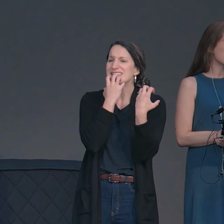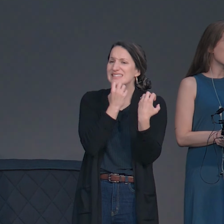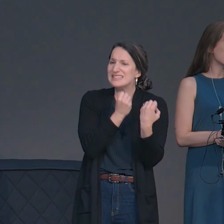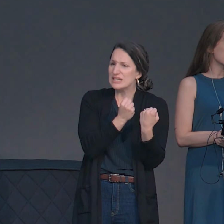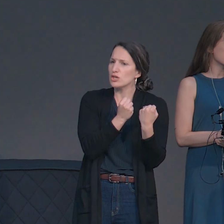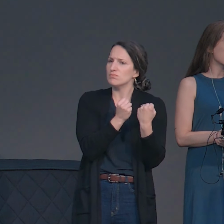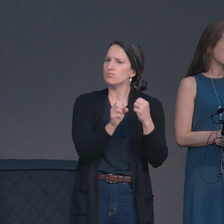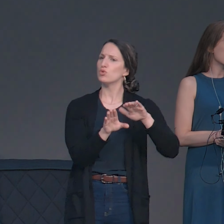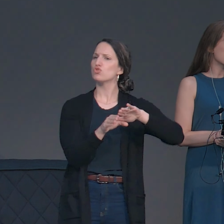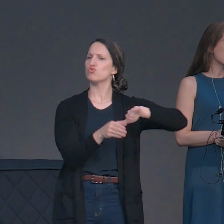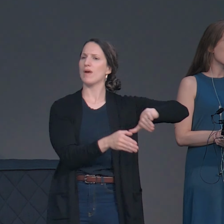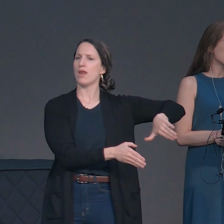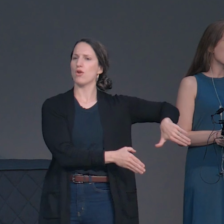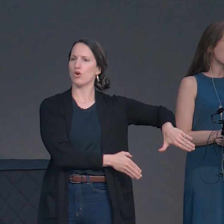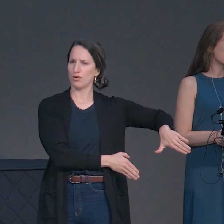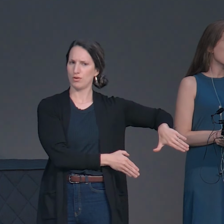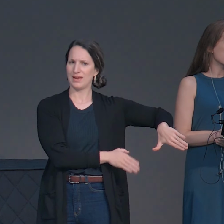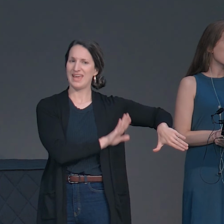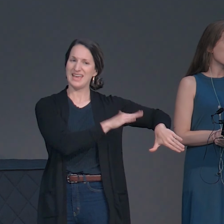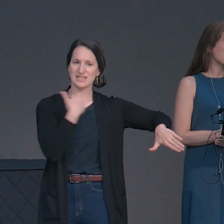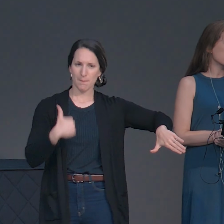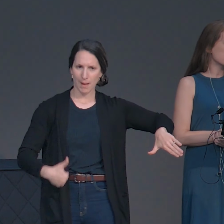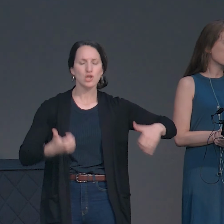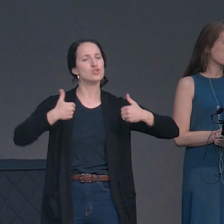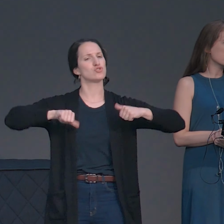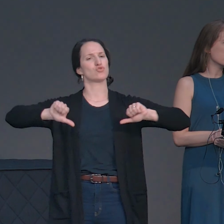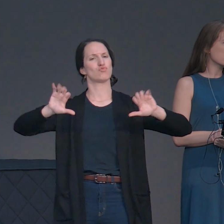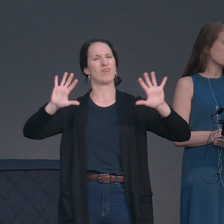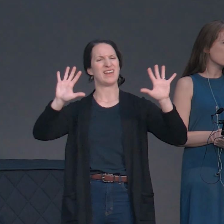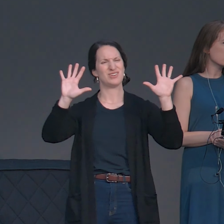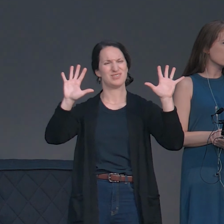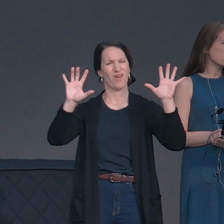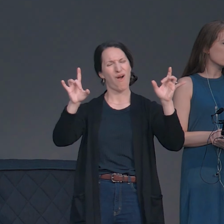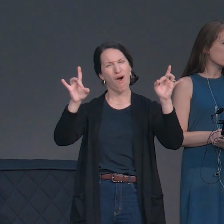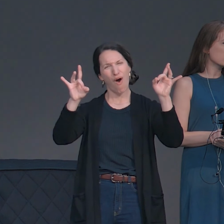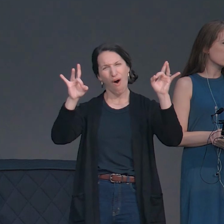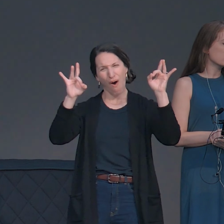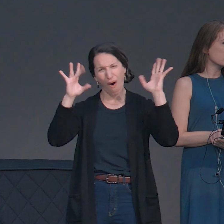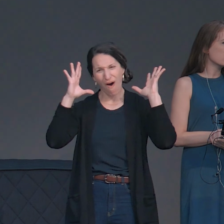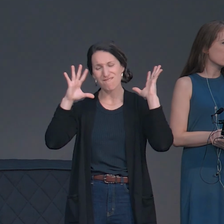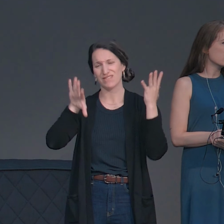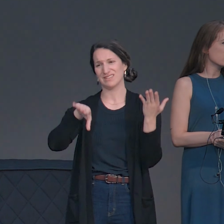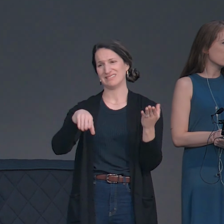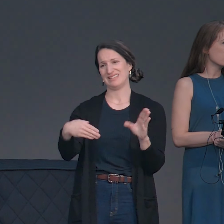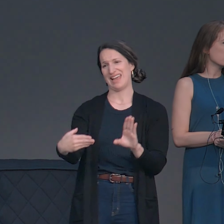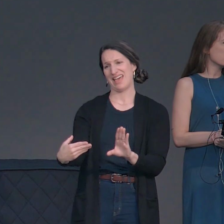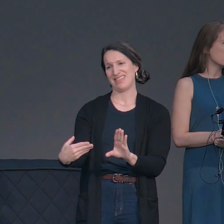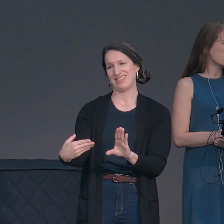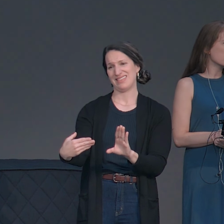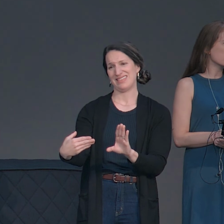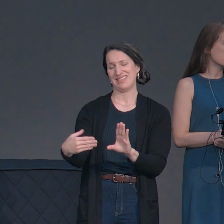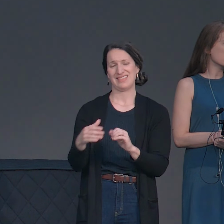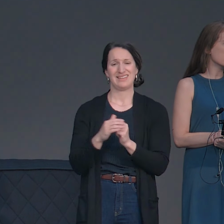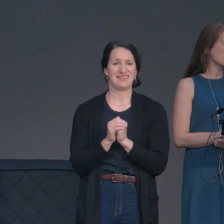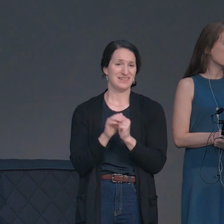the earth, and to surrender his body to be tortured to death even though he was